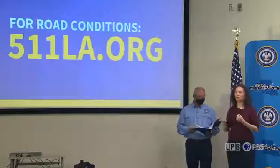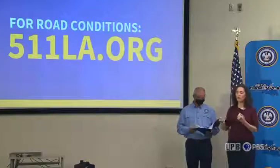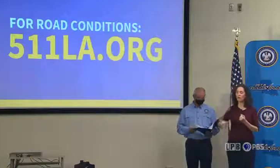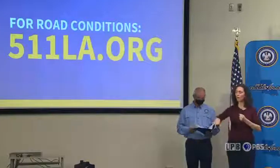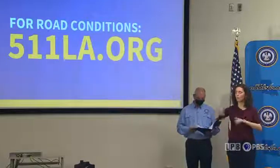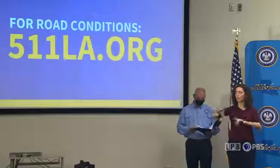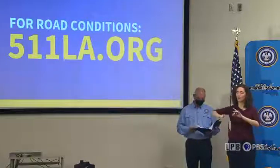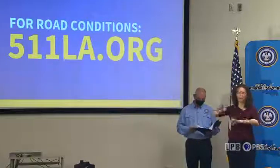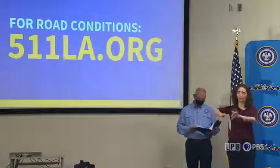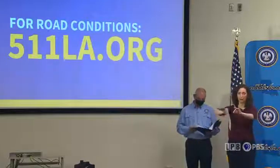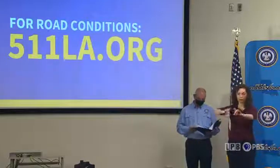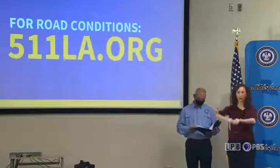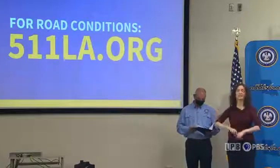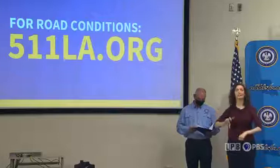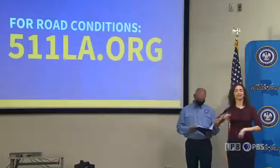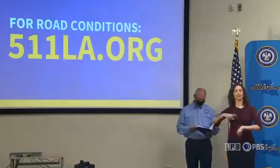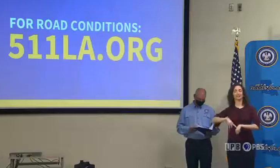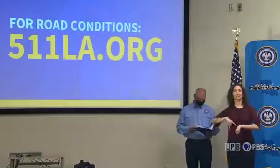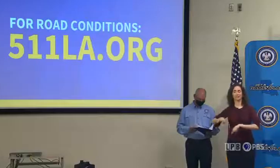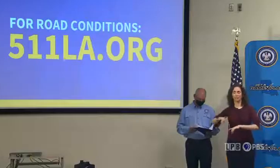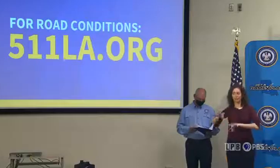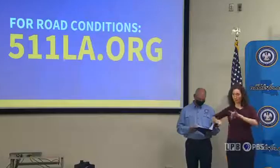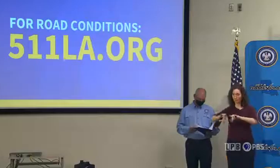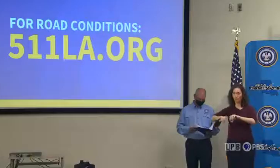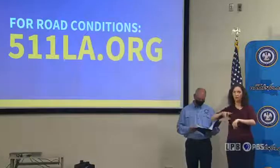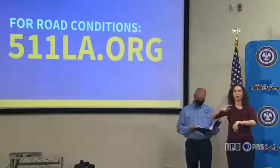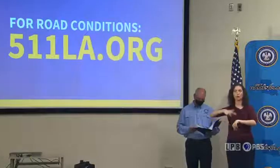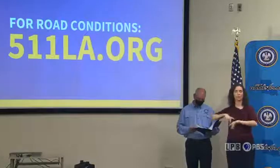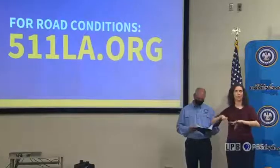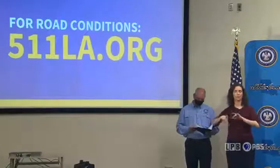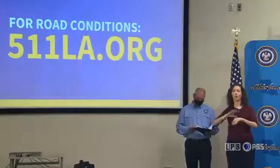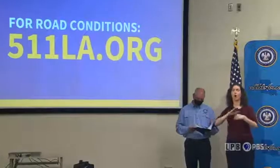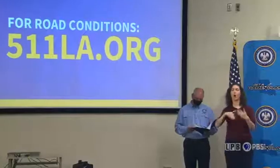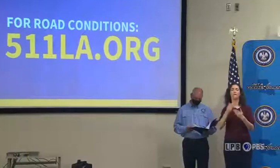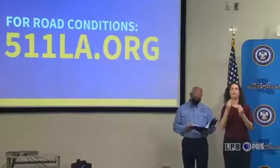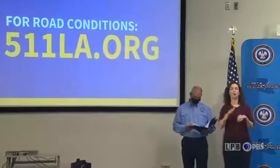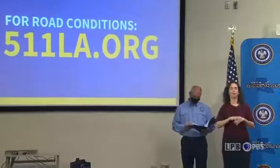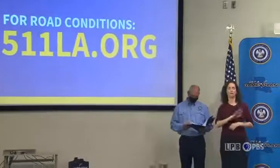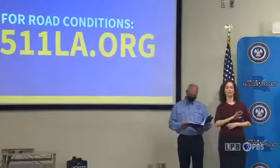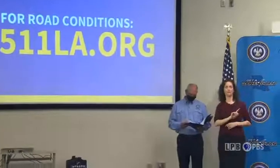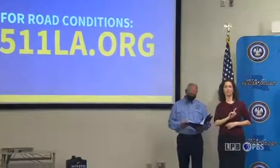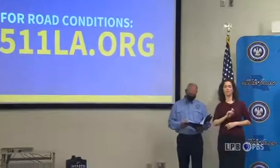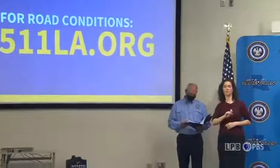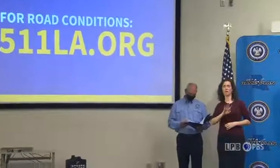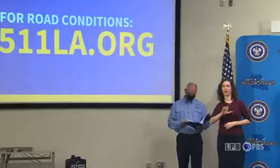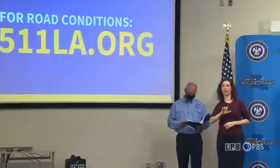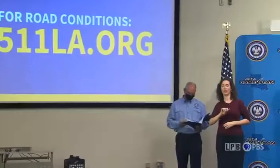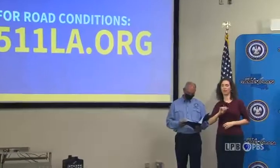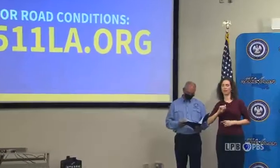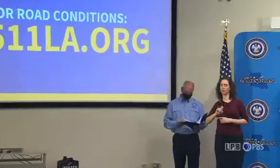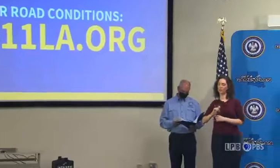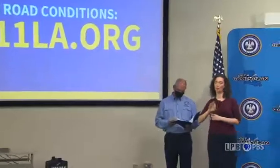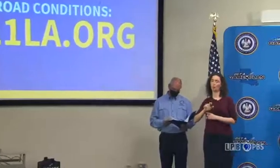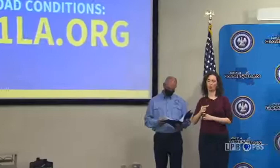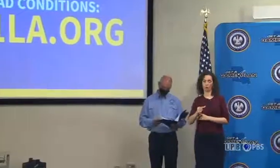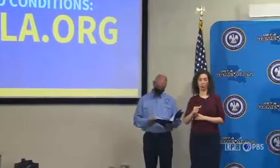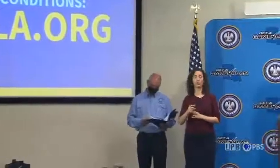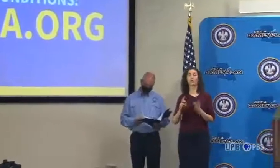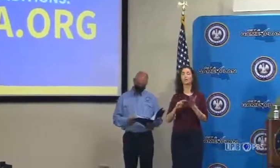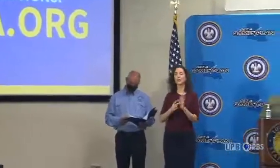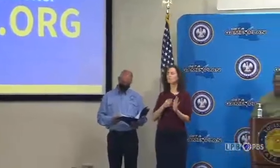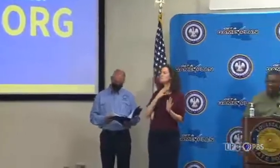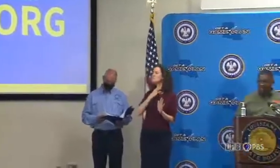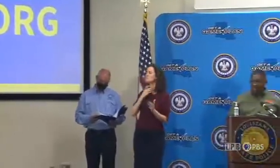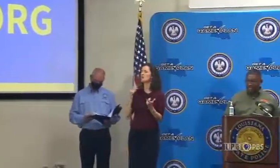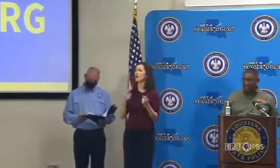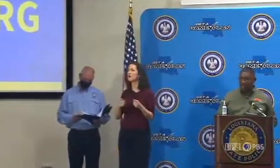pass. As a result of that, this is going to address all of the state routes that you might see debris and other items on that system.